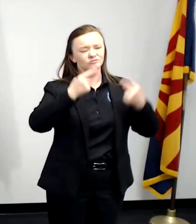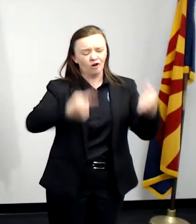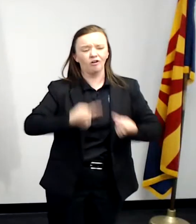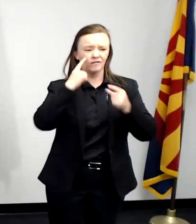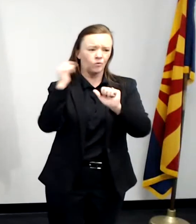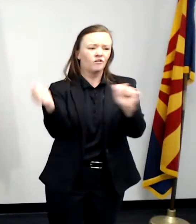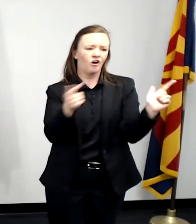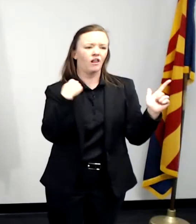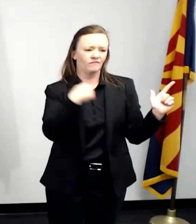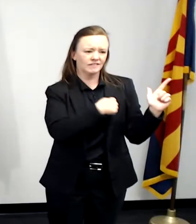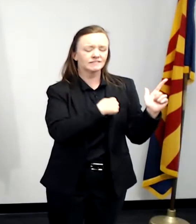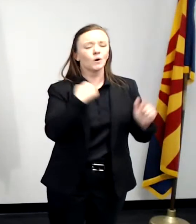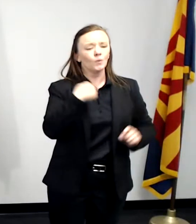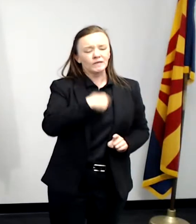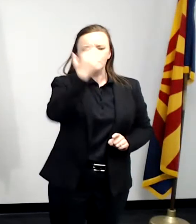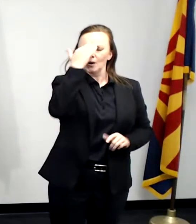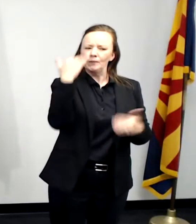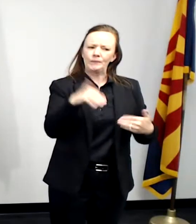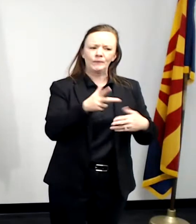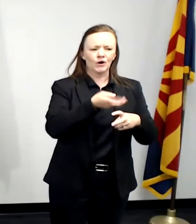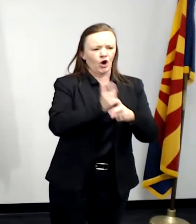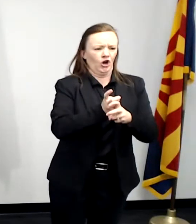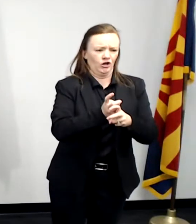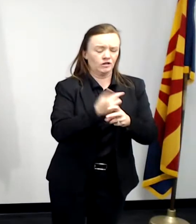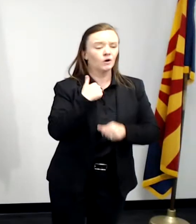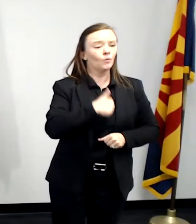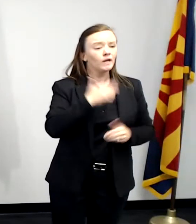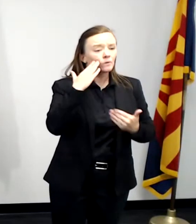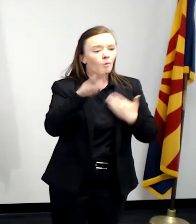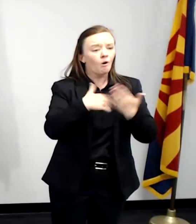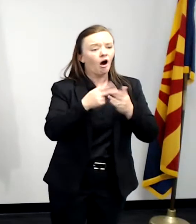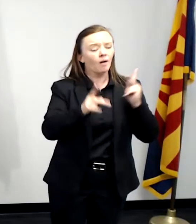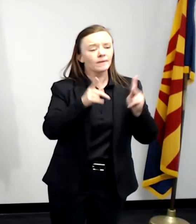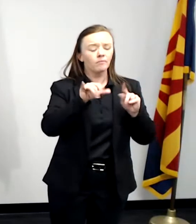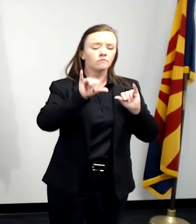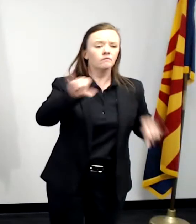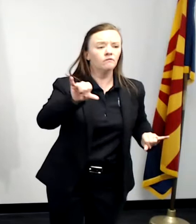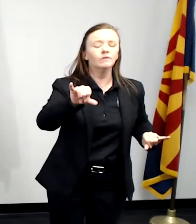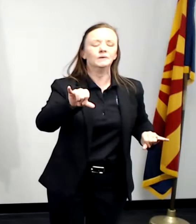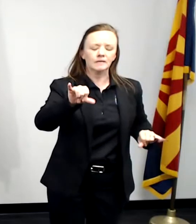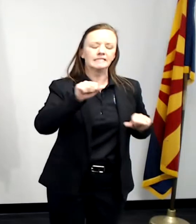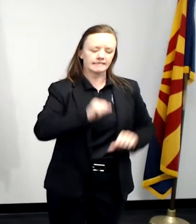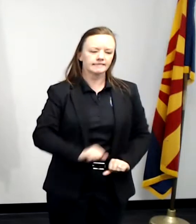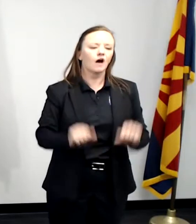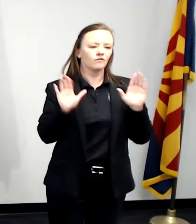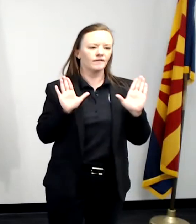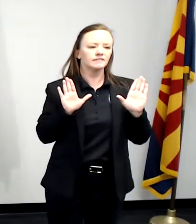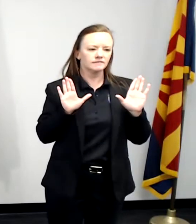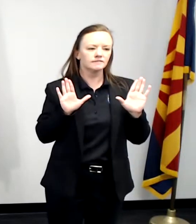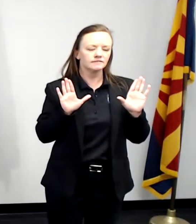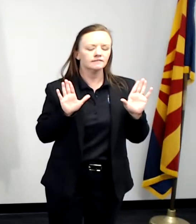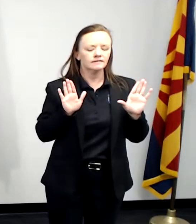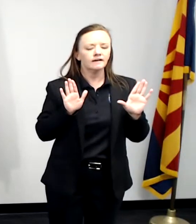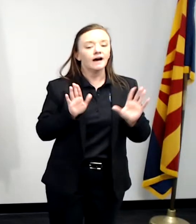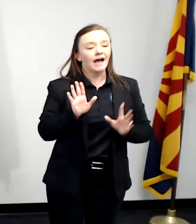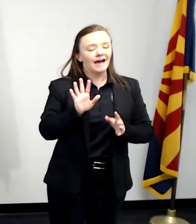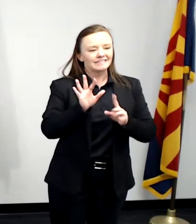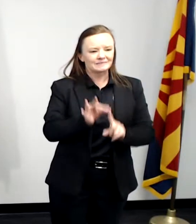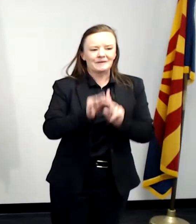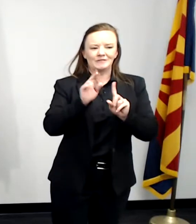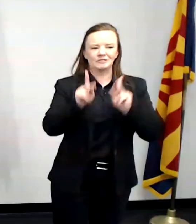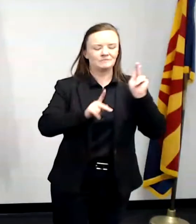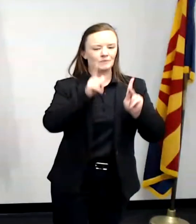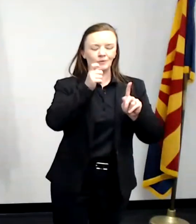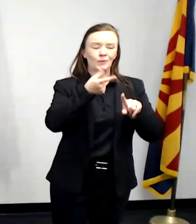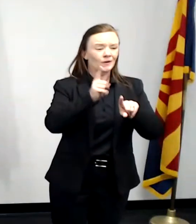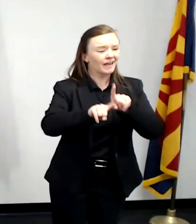difficult, and we know that everyone is making a sacrifice by staying home, and particularly people who aren't able